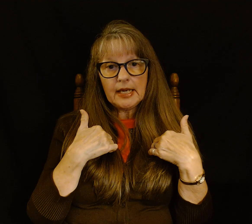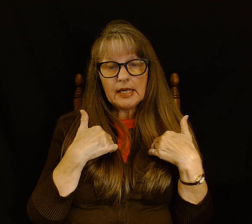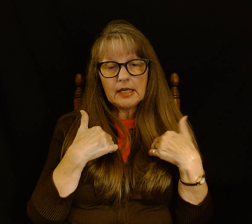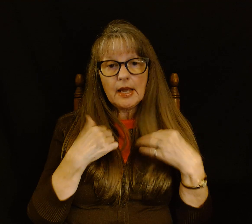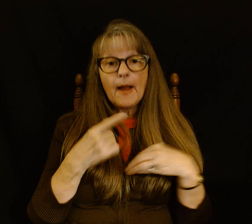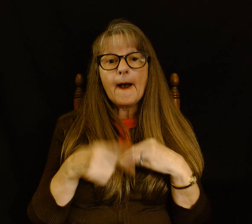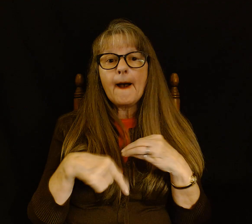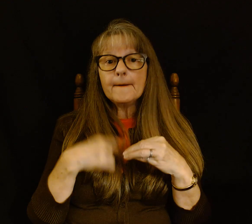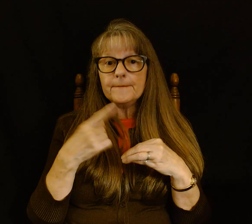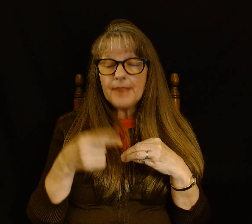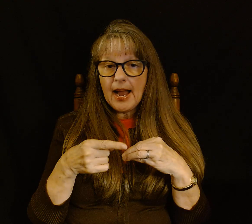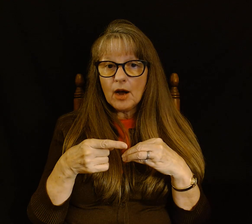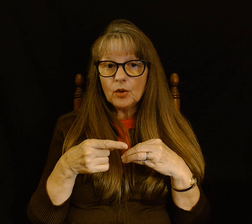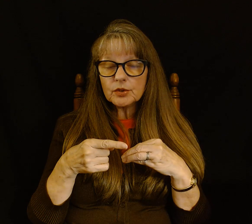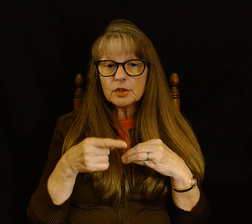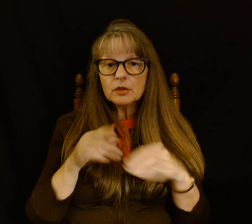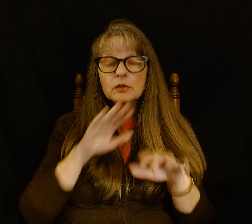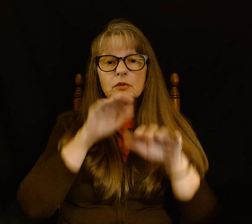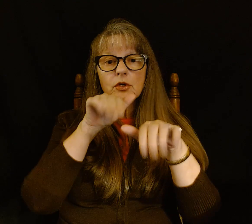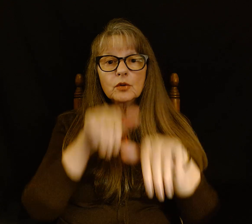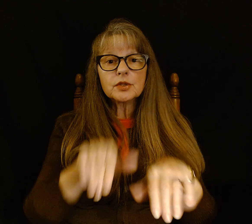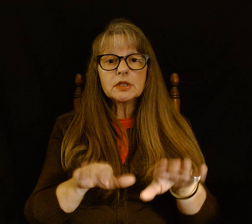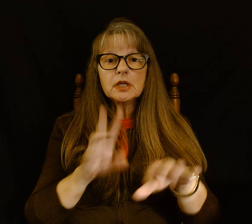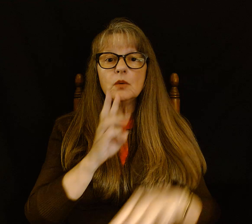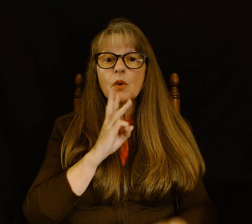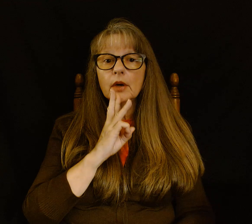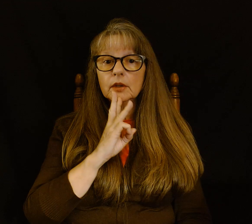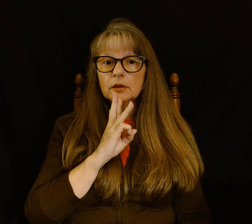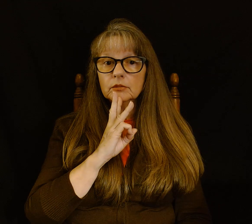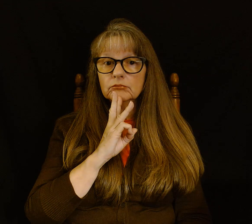writing about, seawater,